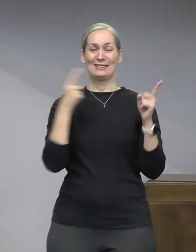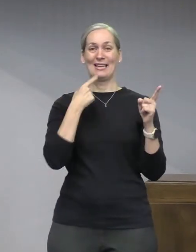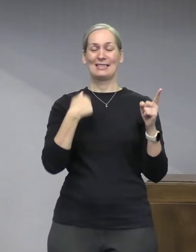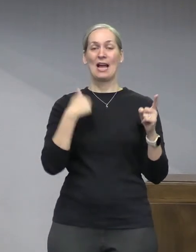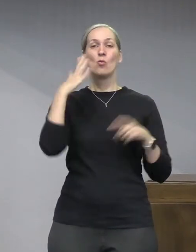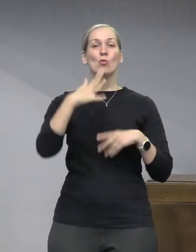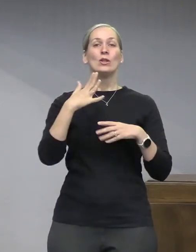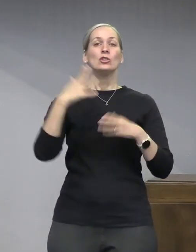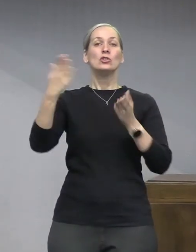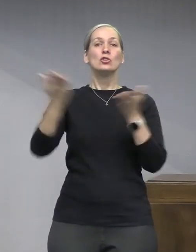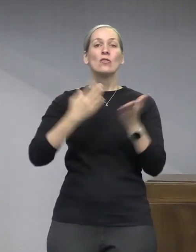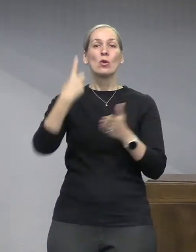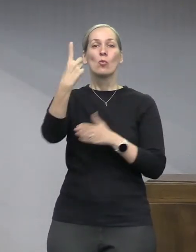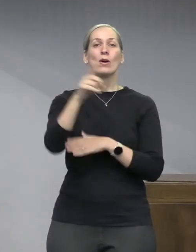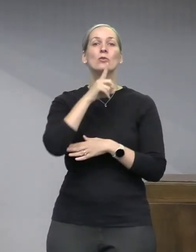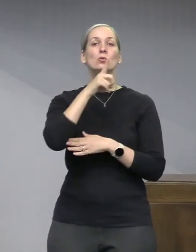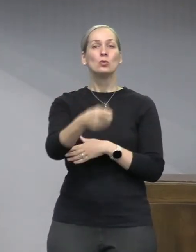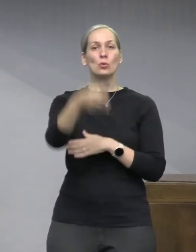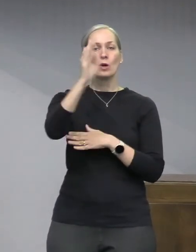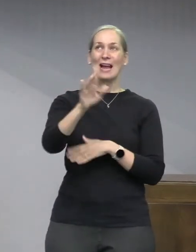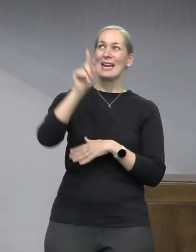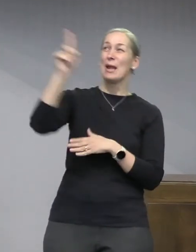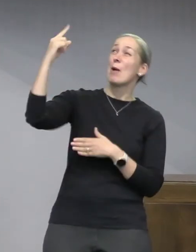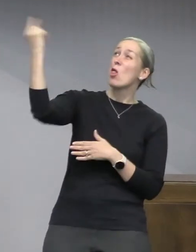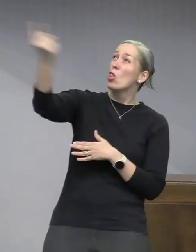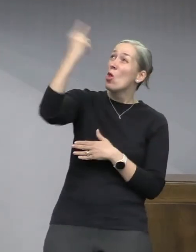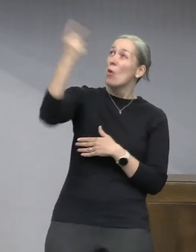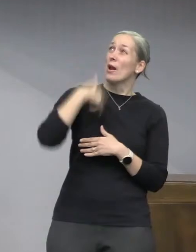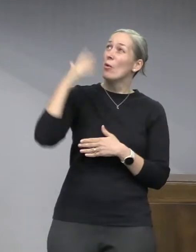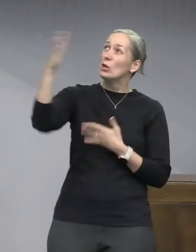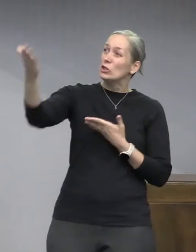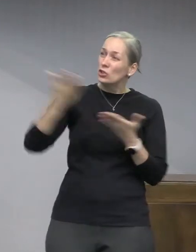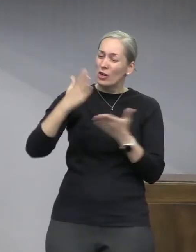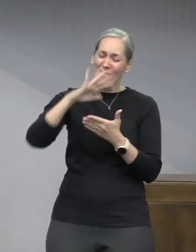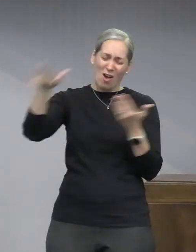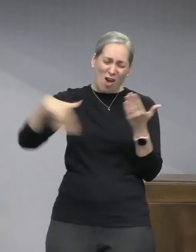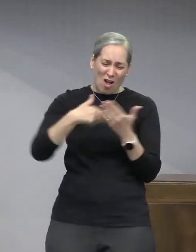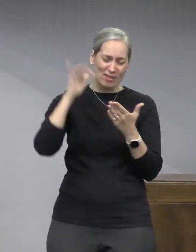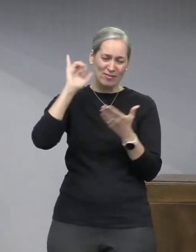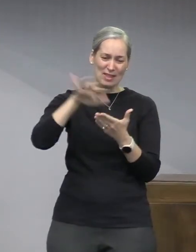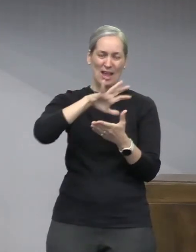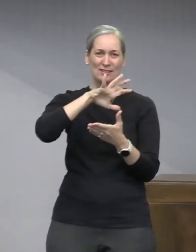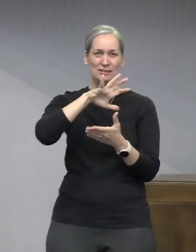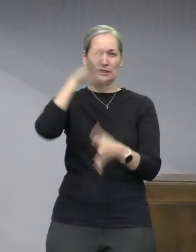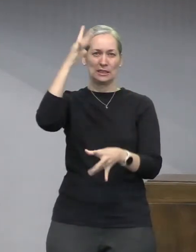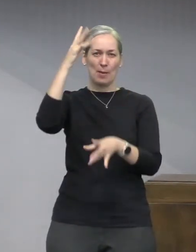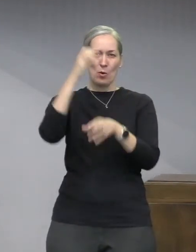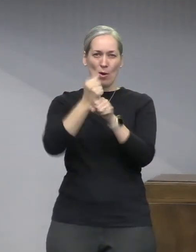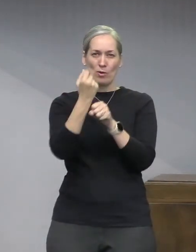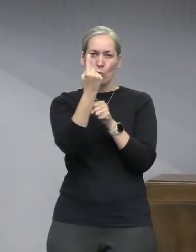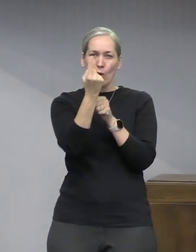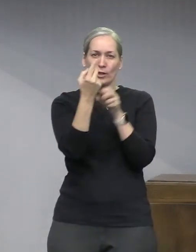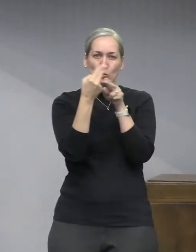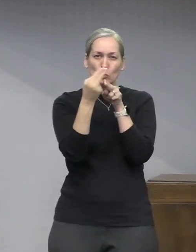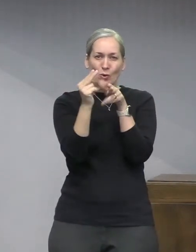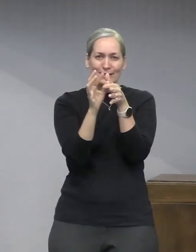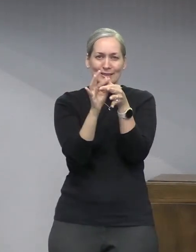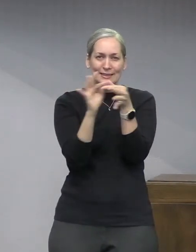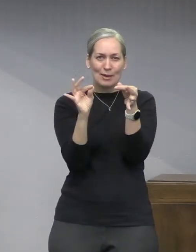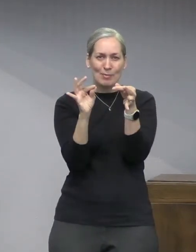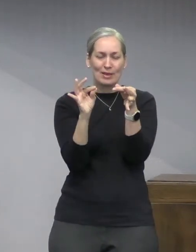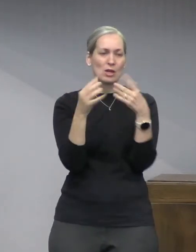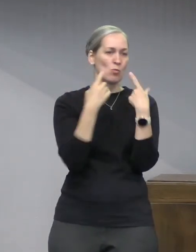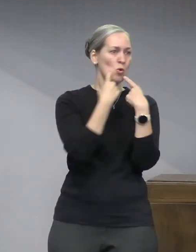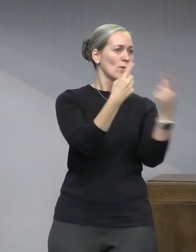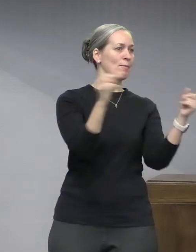will serve Him alone." All of that is in that one little statement. A proclamation as